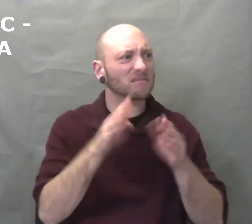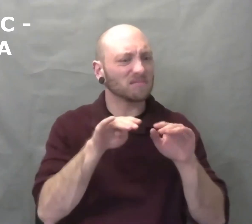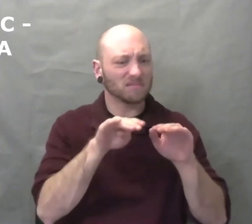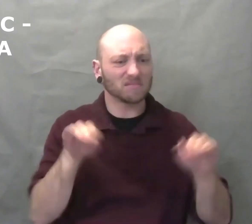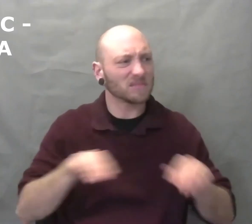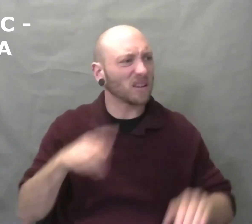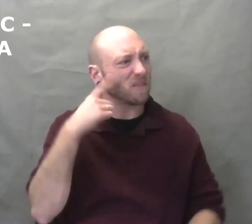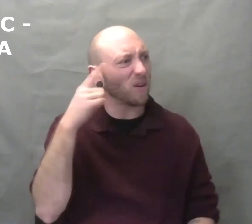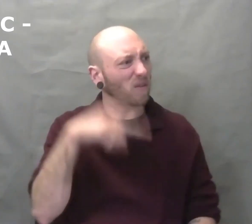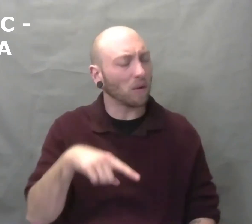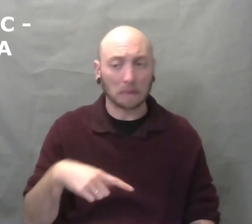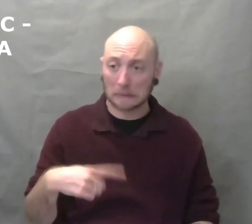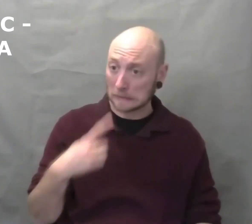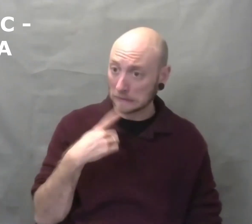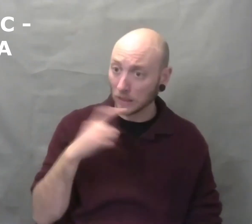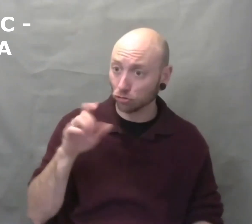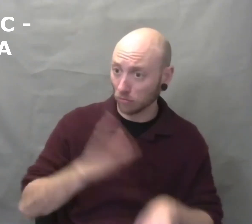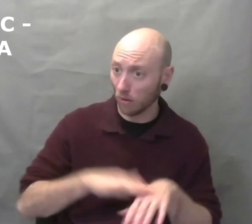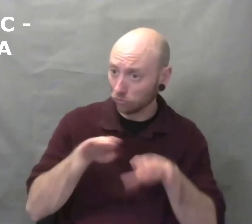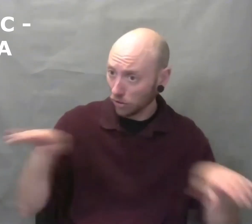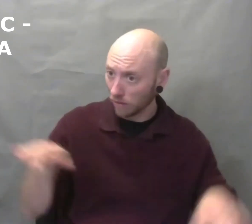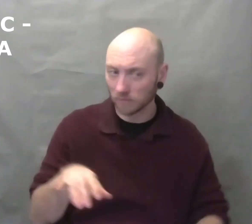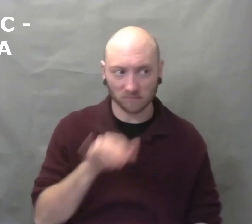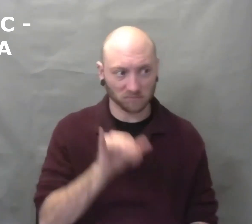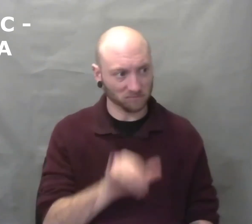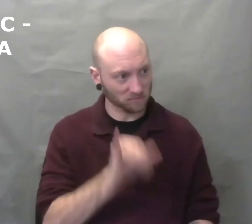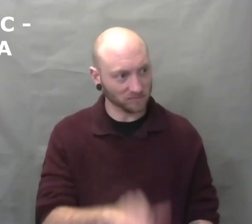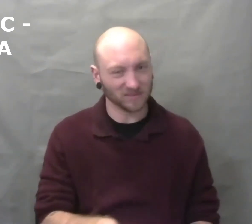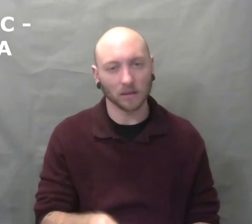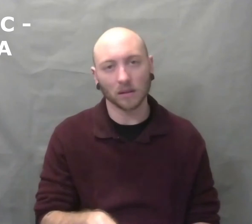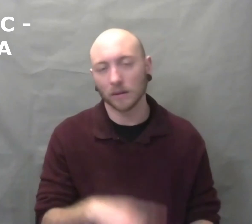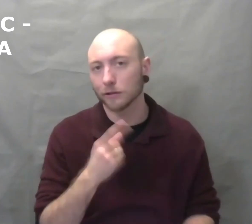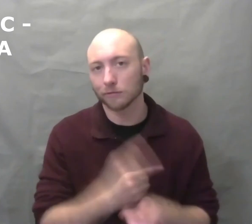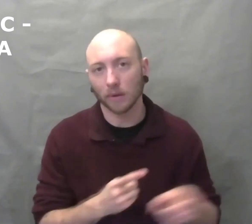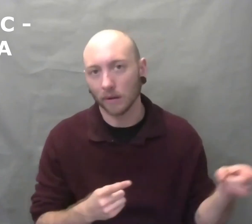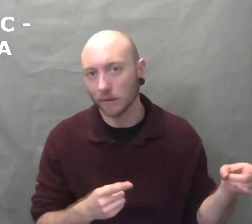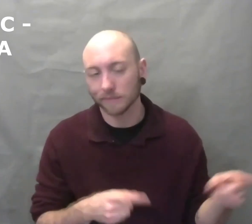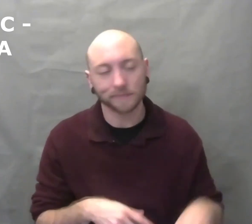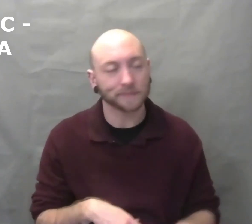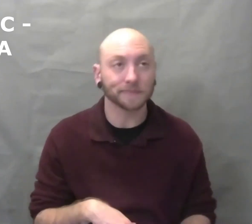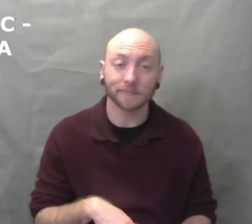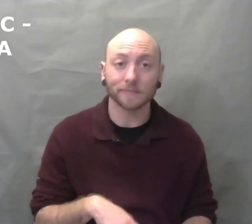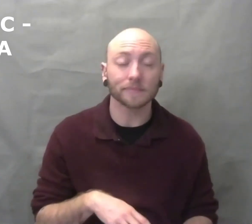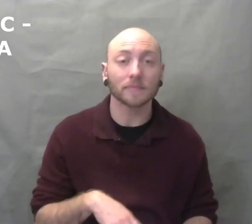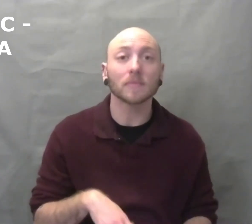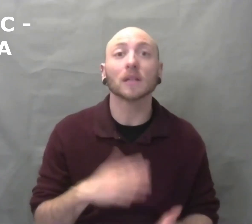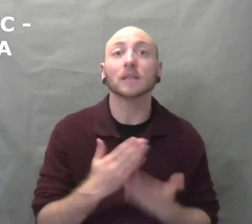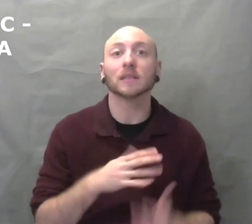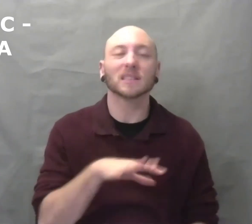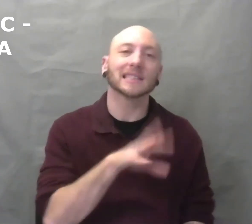book. And it really pissed me off because he was right. The answers are in the book. 6 and 7, there's really not too